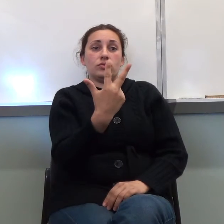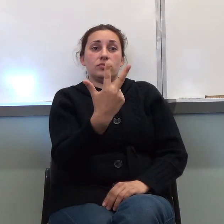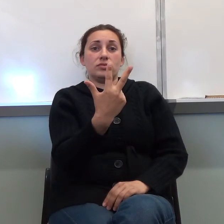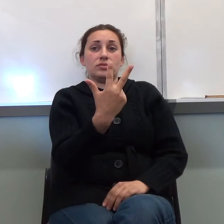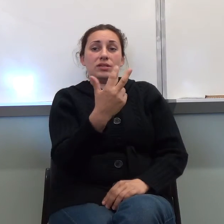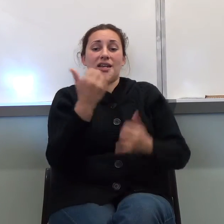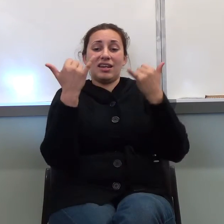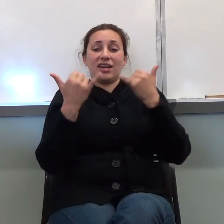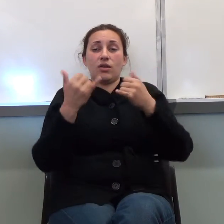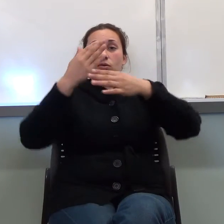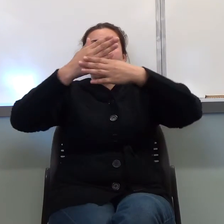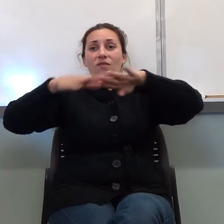100.